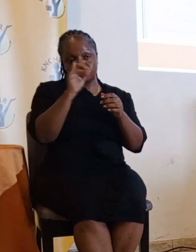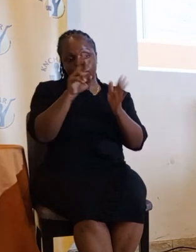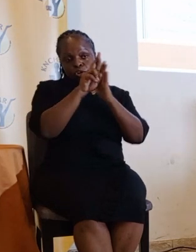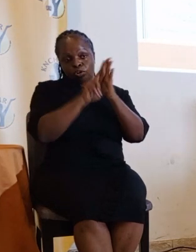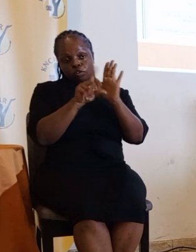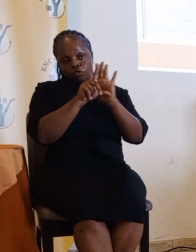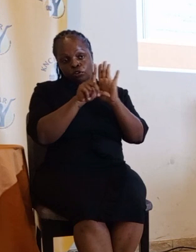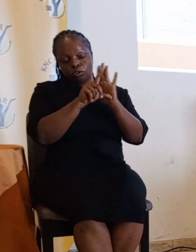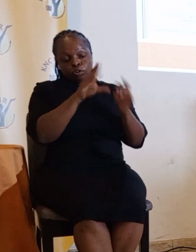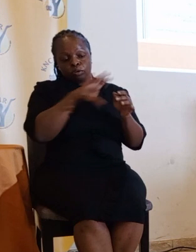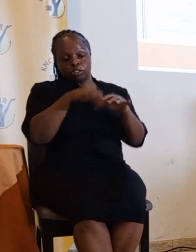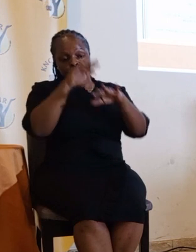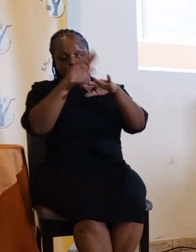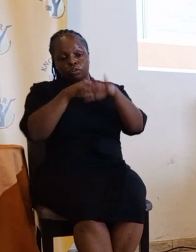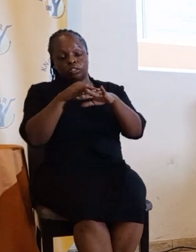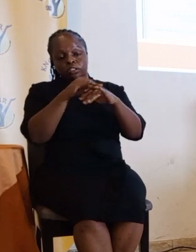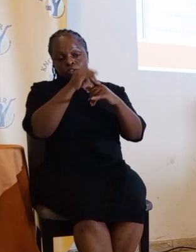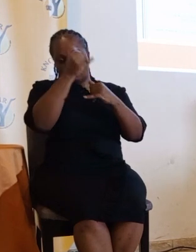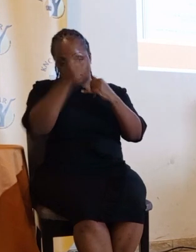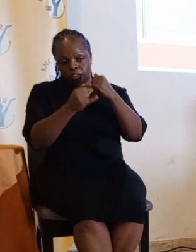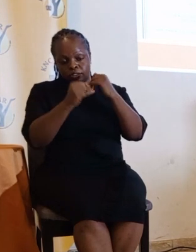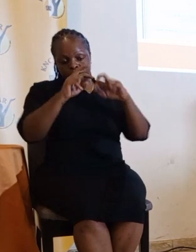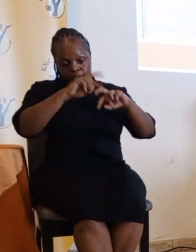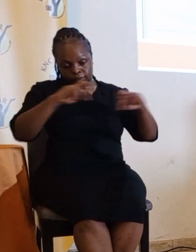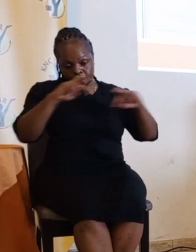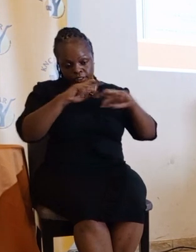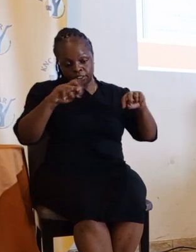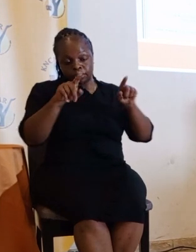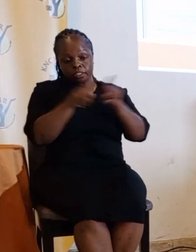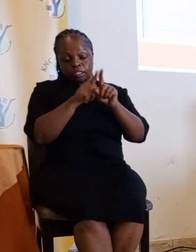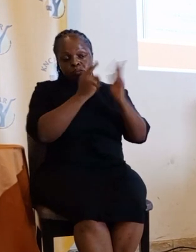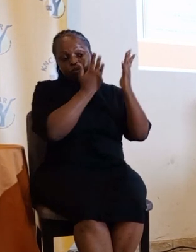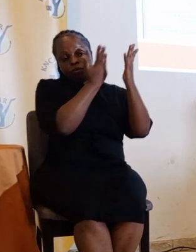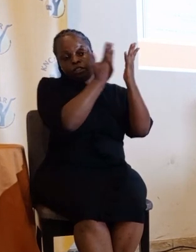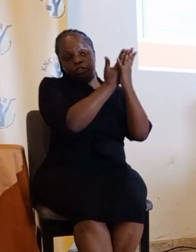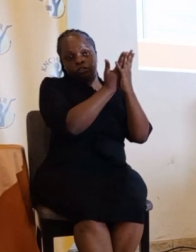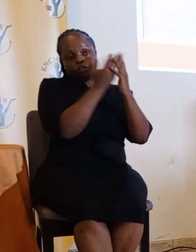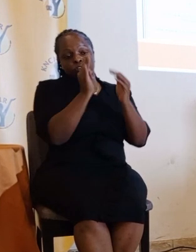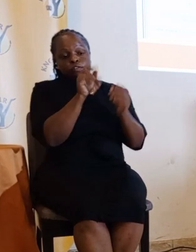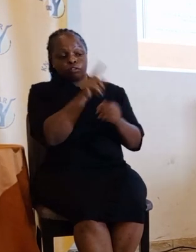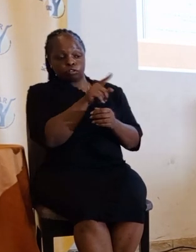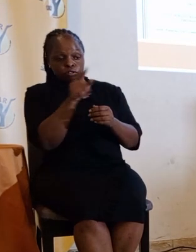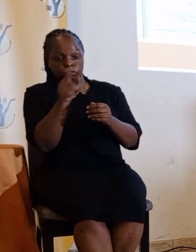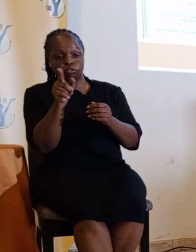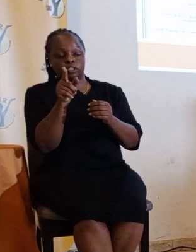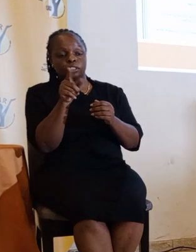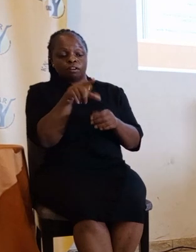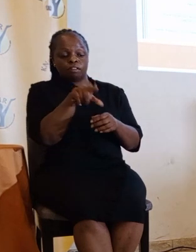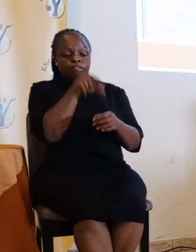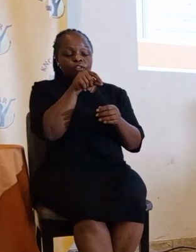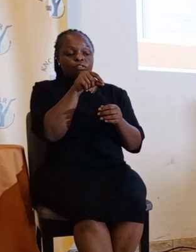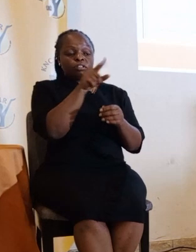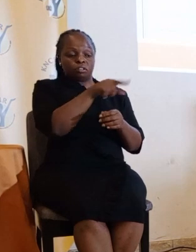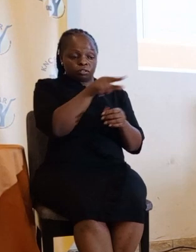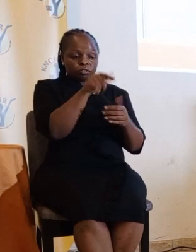the Commission calls for conclusive investigations and prosecutions of those found culpable in the